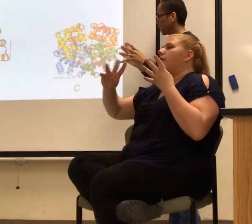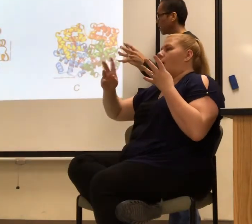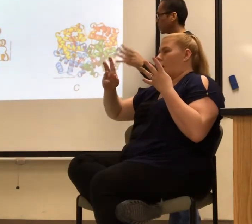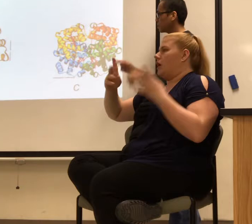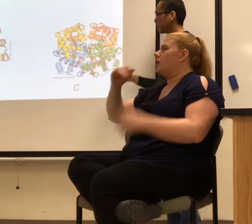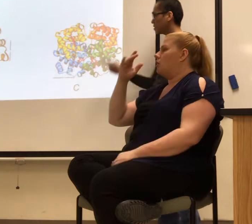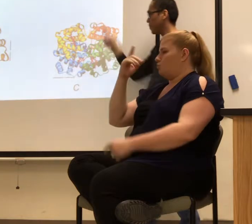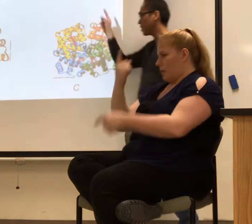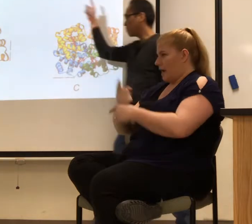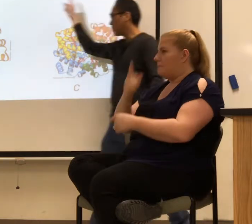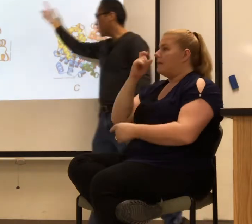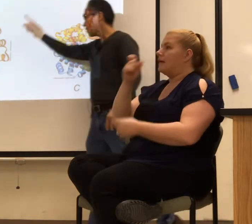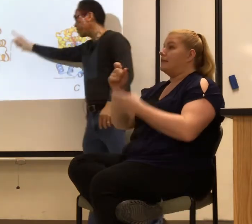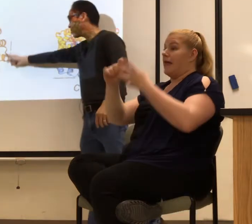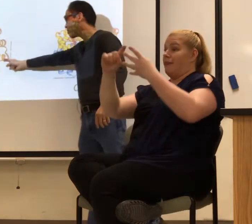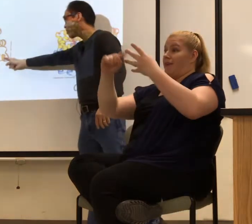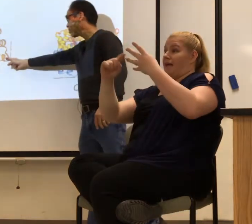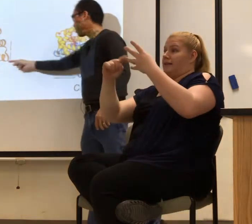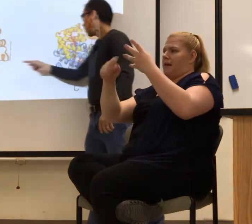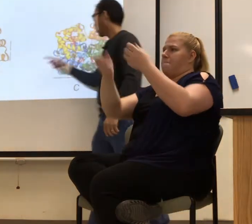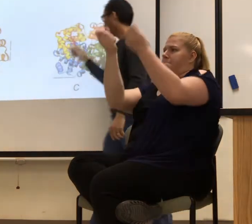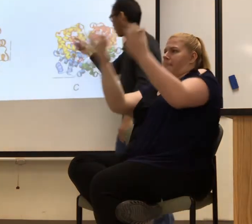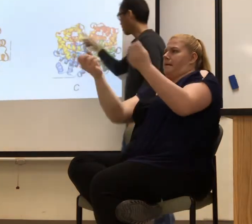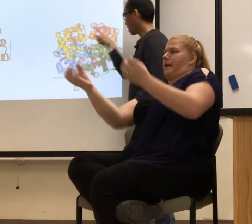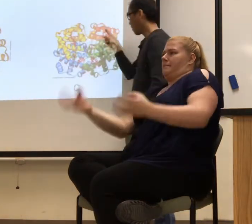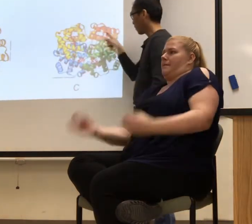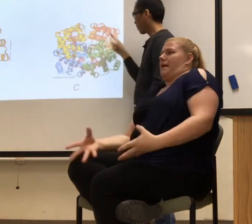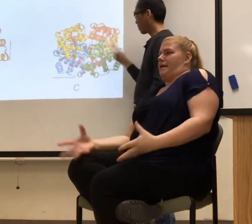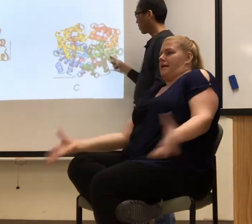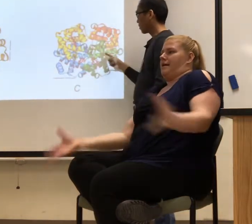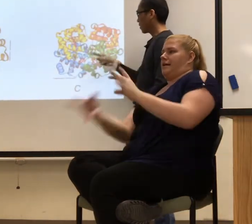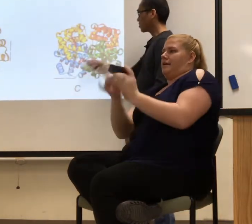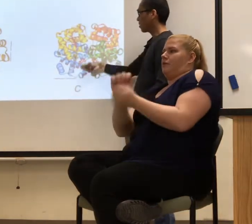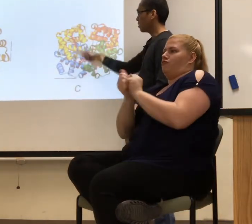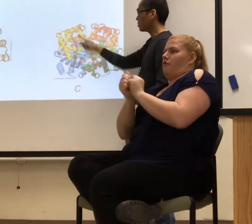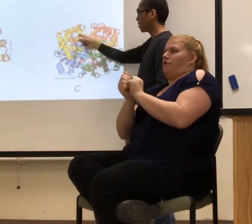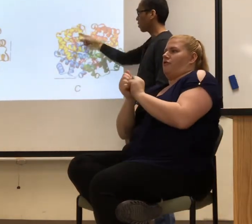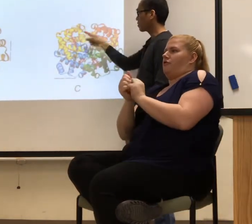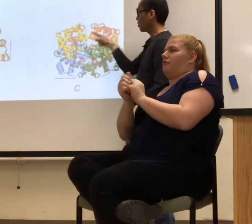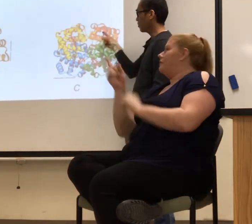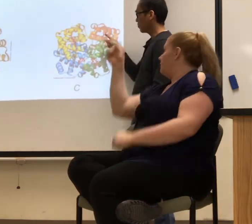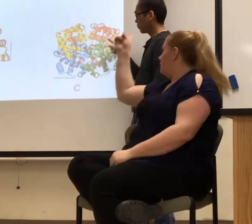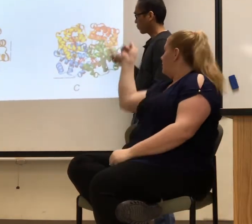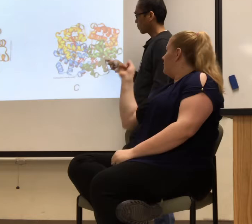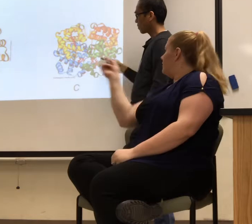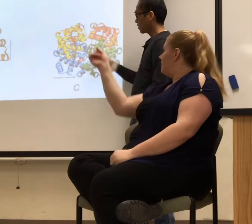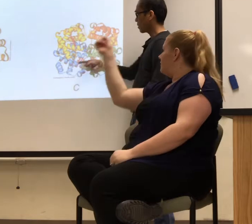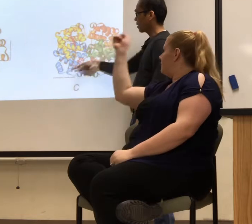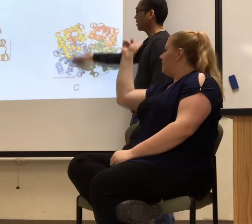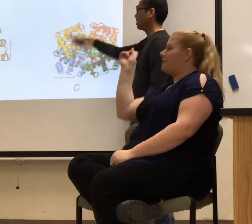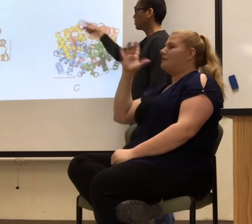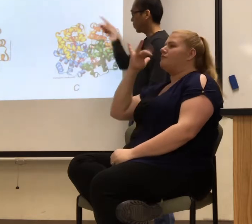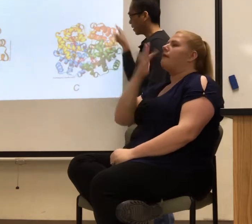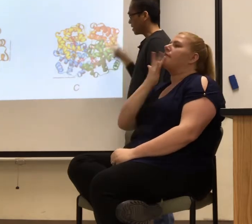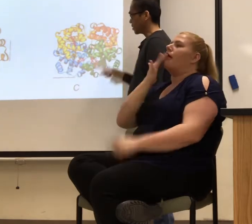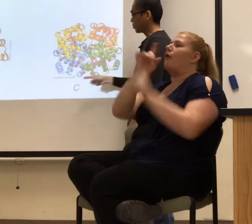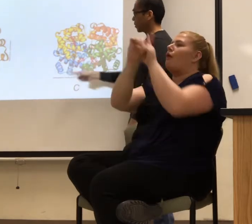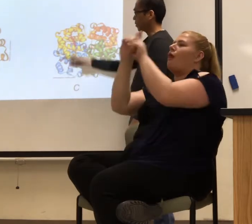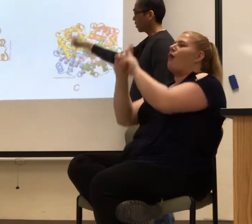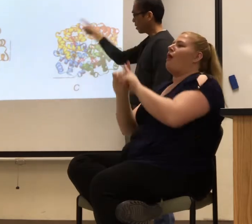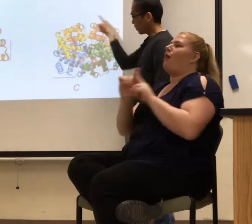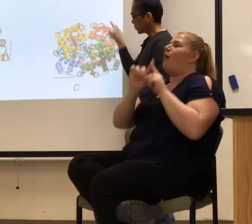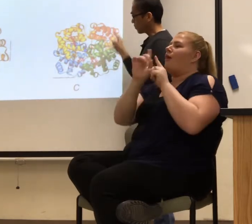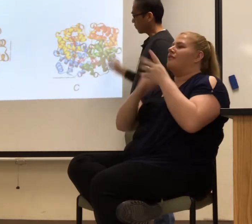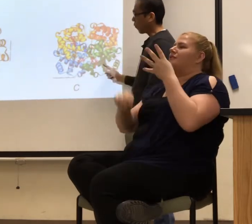Quaternary, because it's many of these linked together. That's why they use the color code. So this would be a